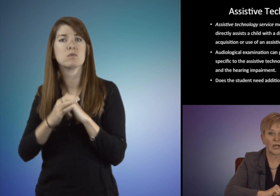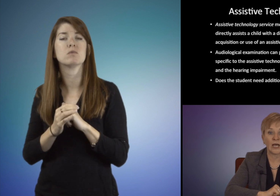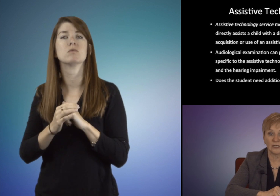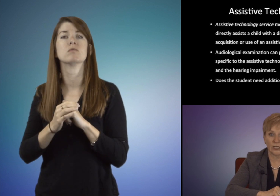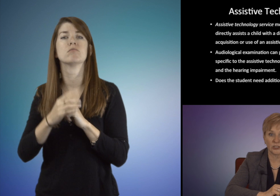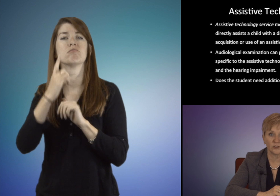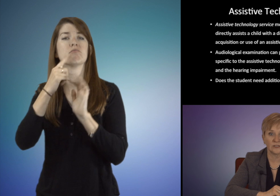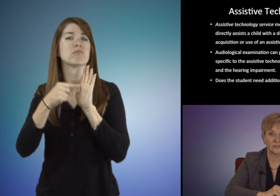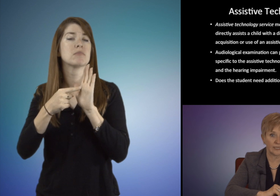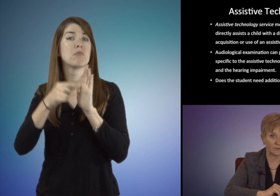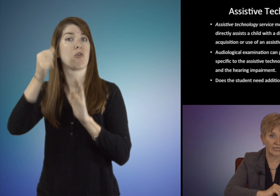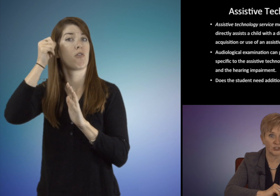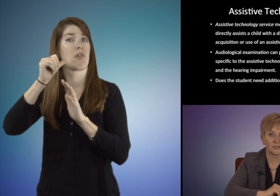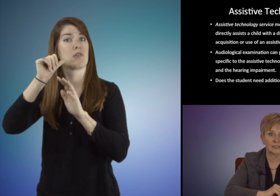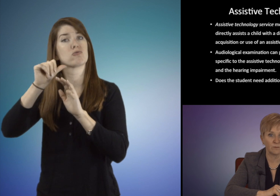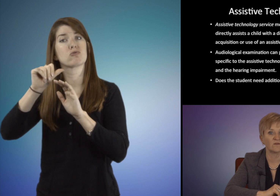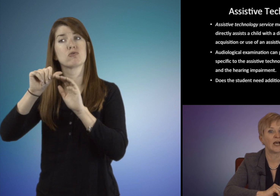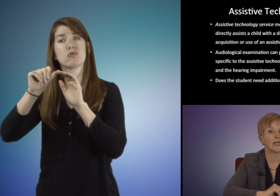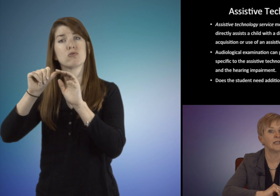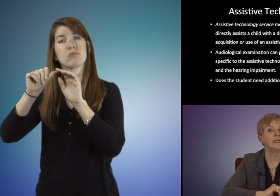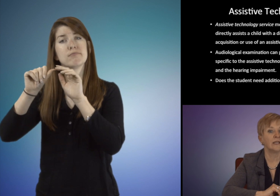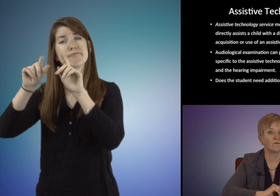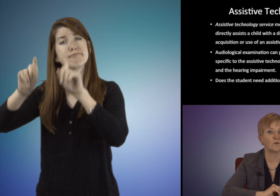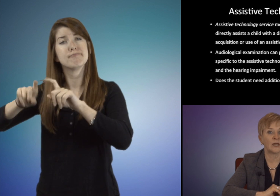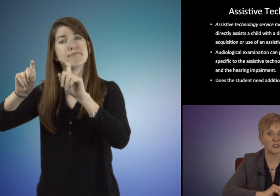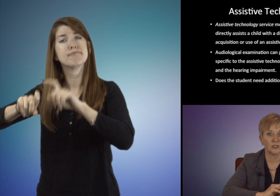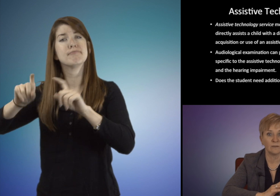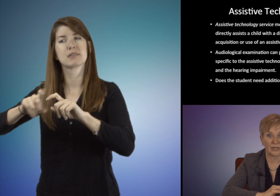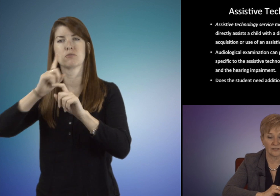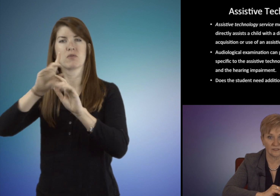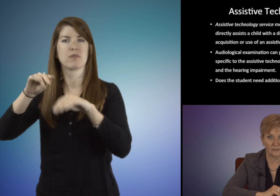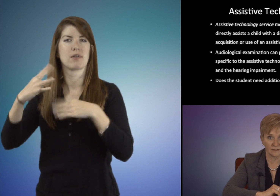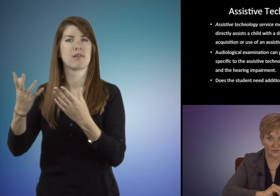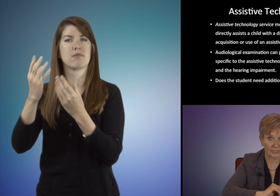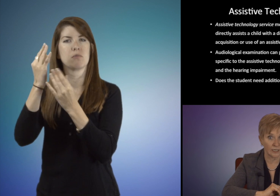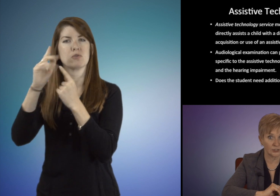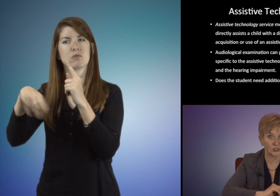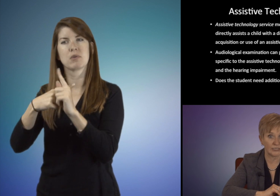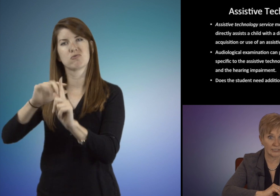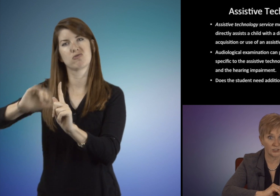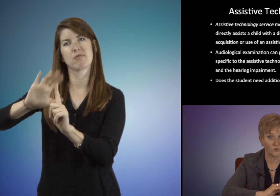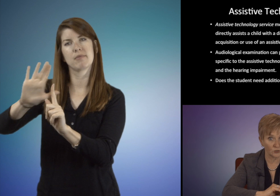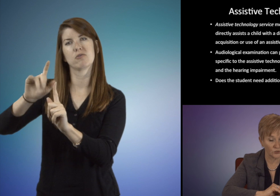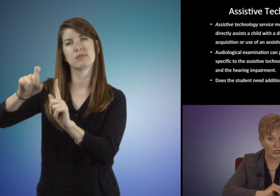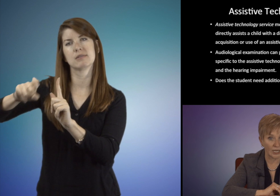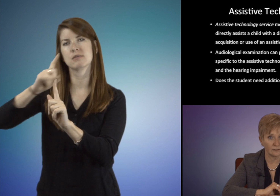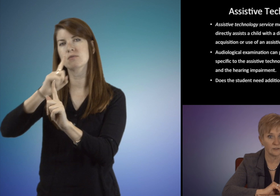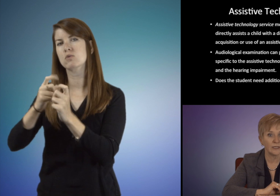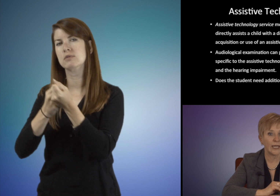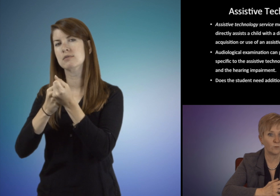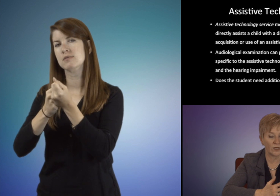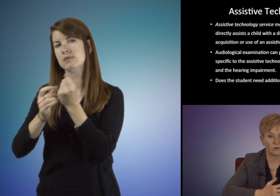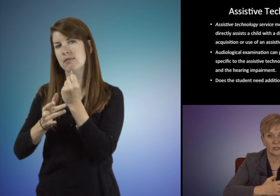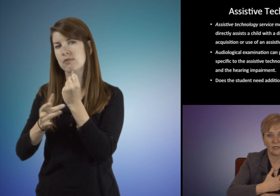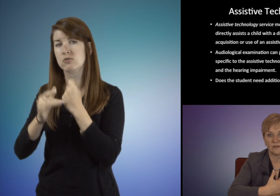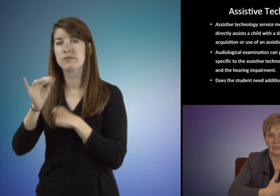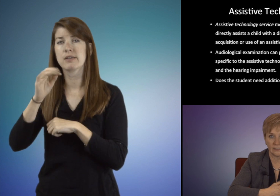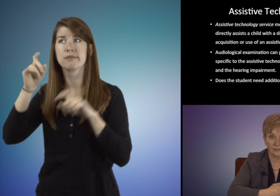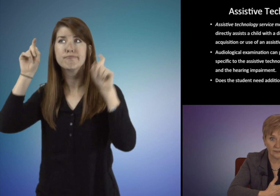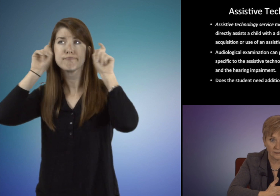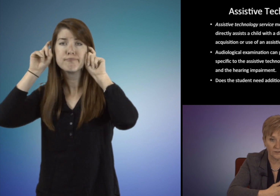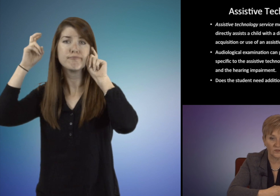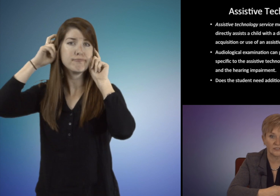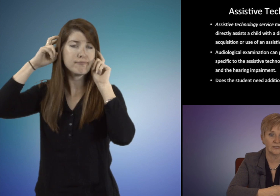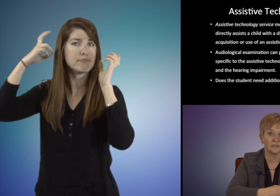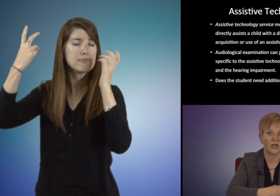device. Audiological examinations can provide information about assistive technology needs for your child and whether or not they